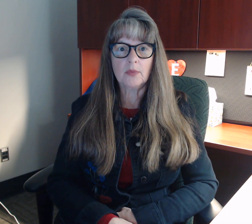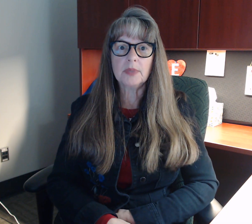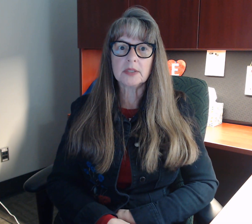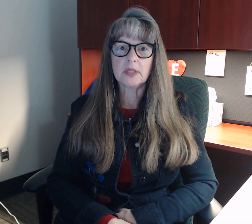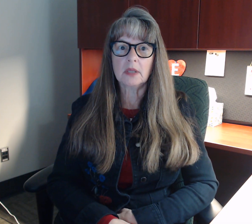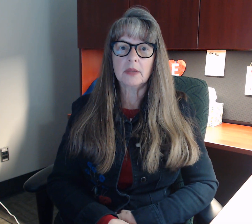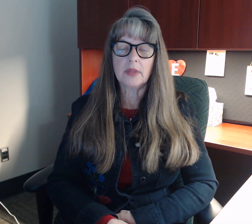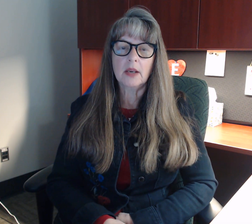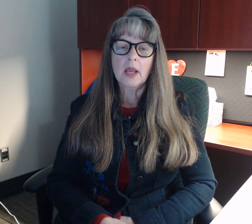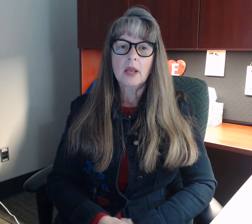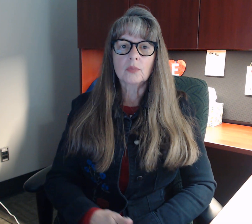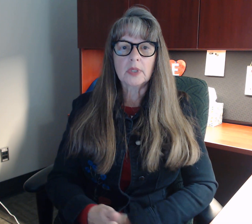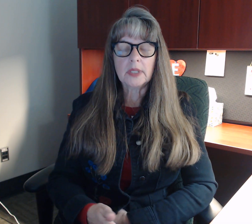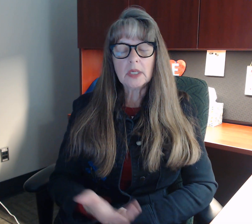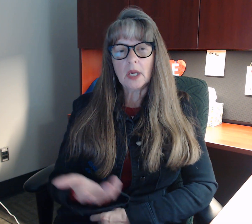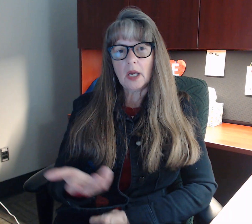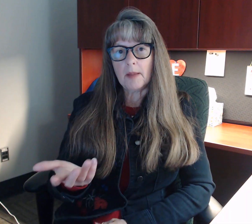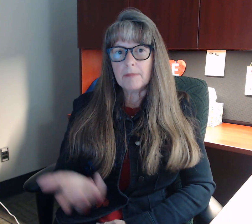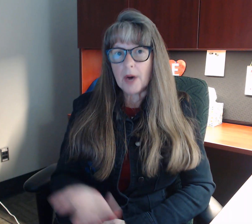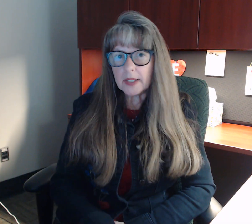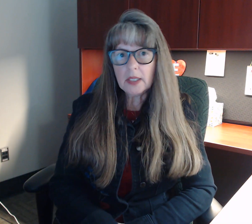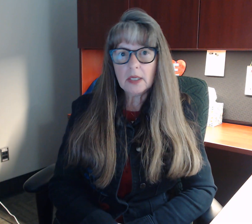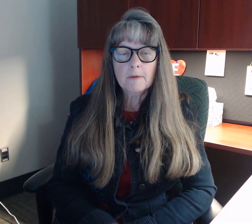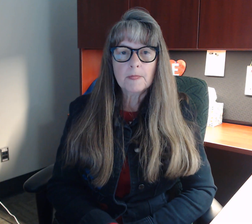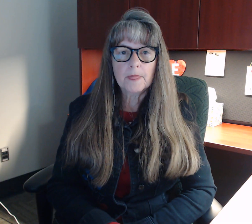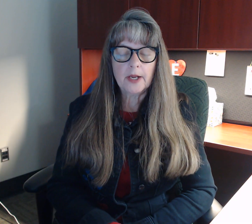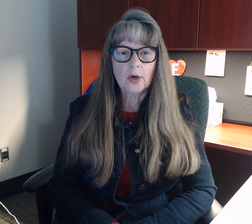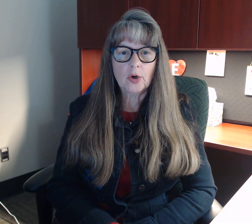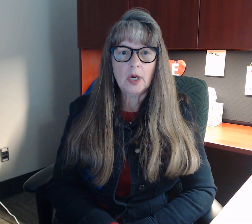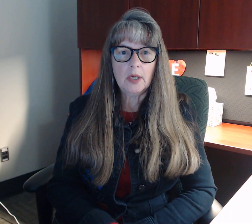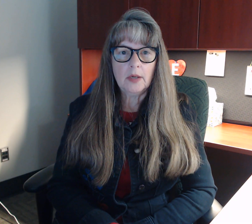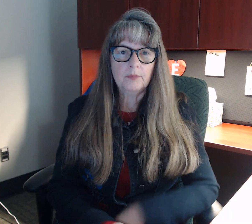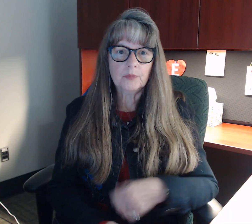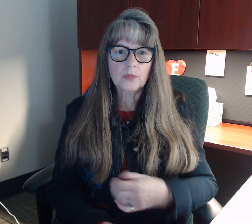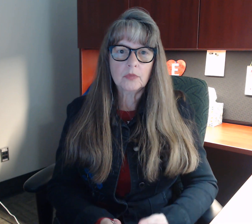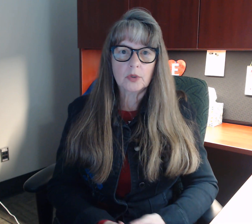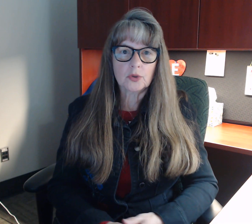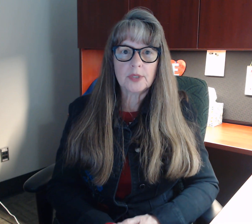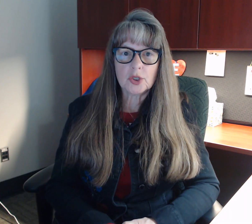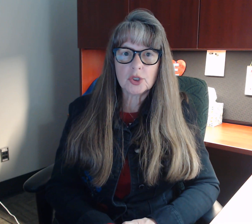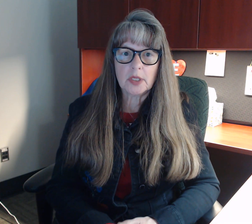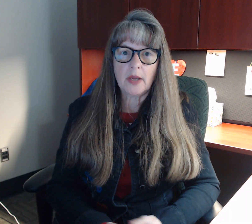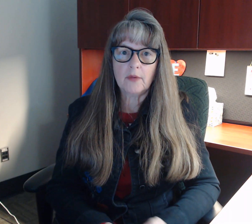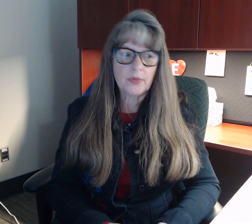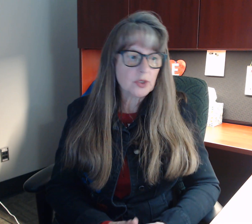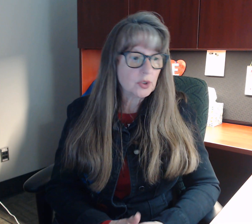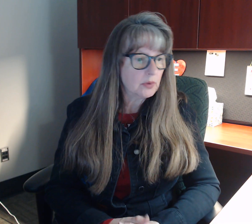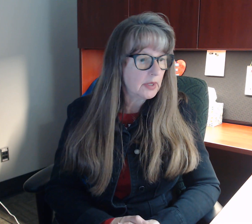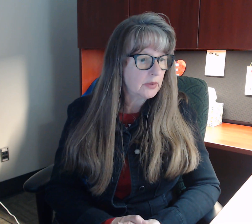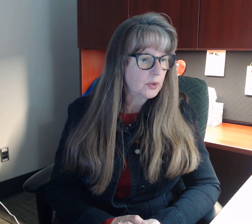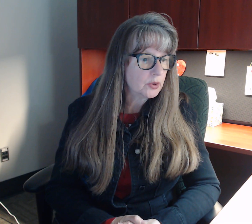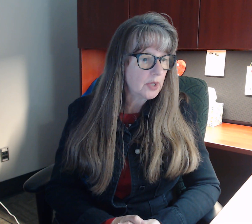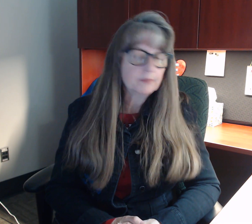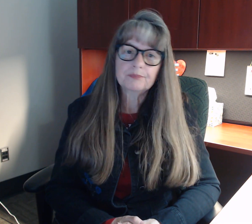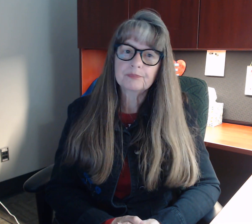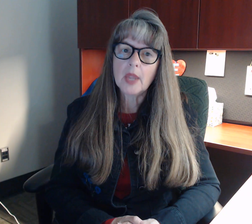because I thought that really embodied their tradition of what they do in the wintertime.